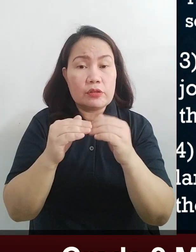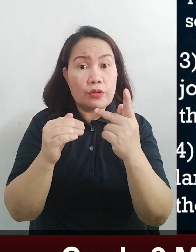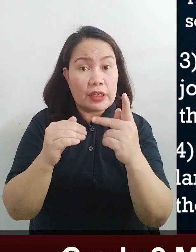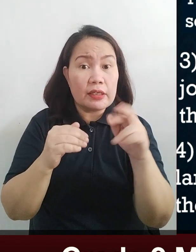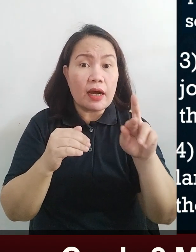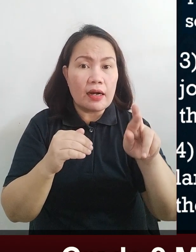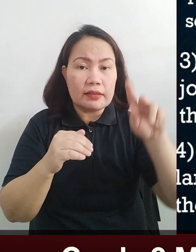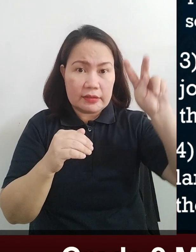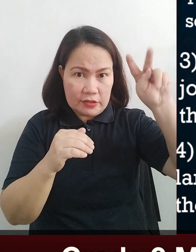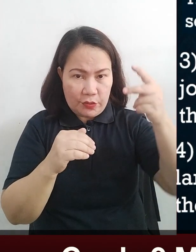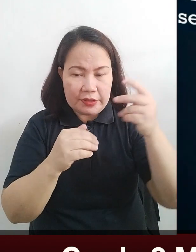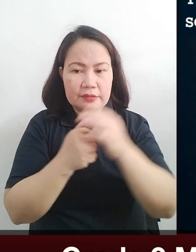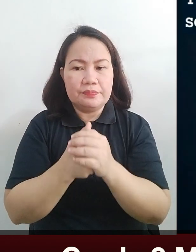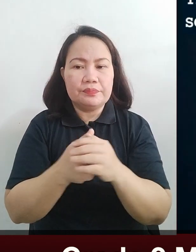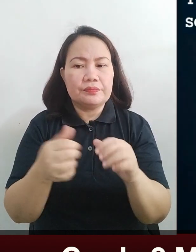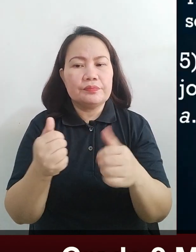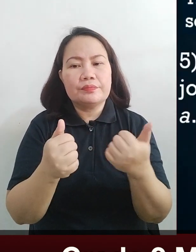Okay?